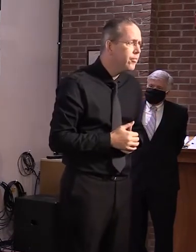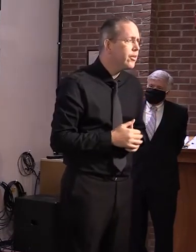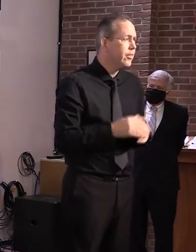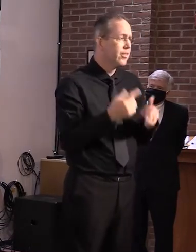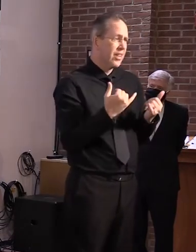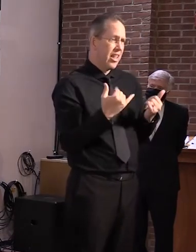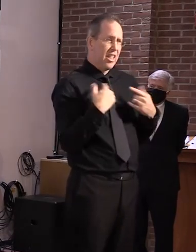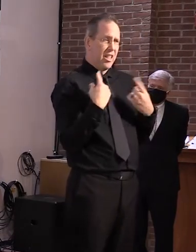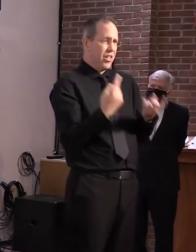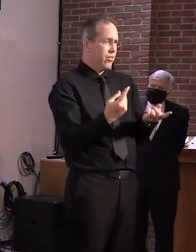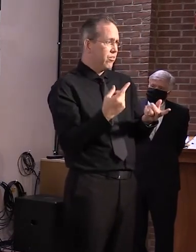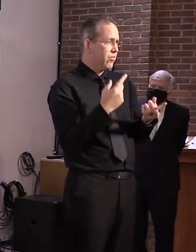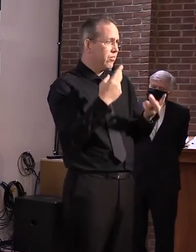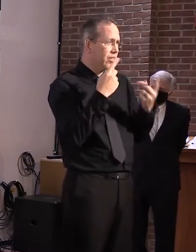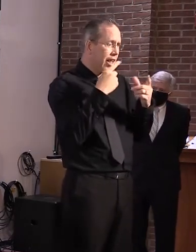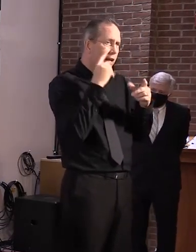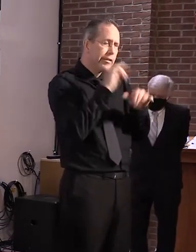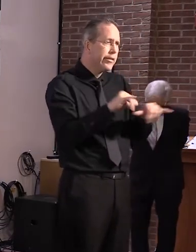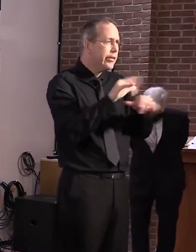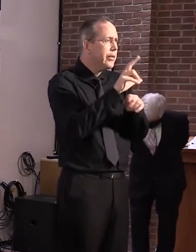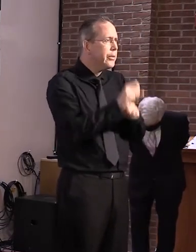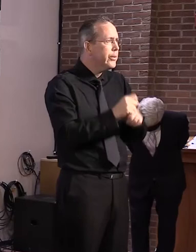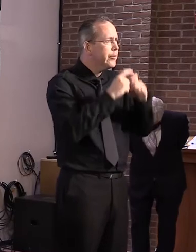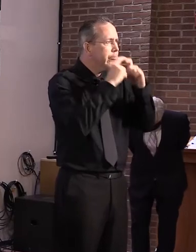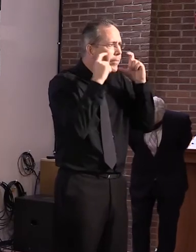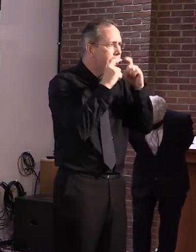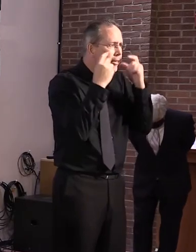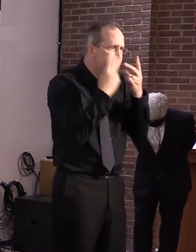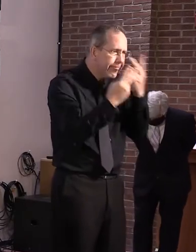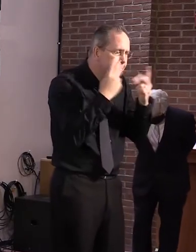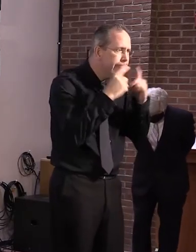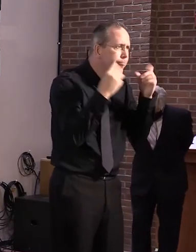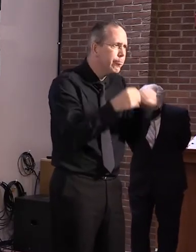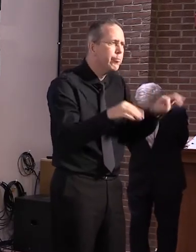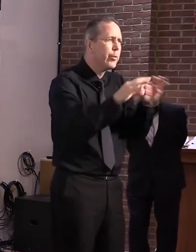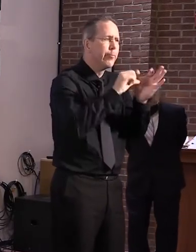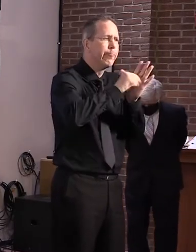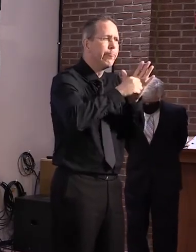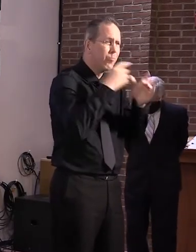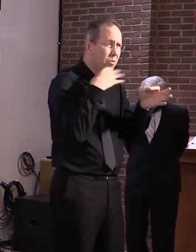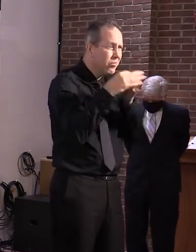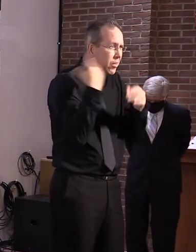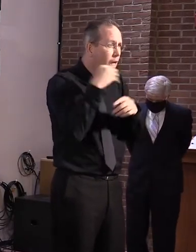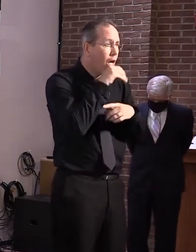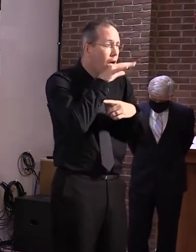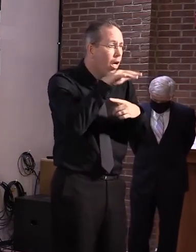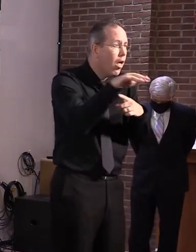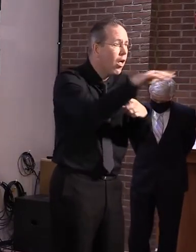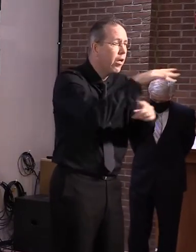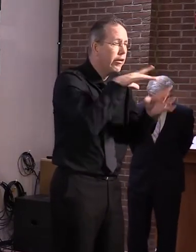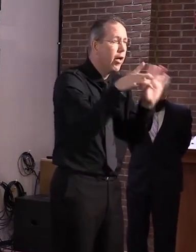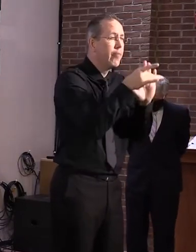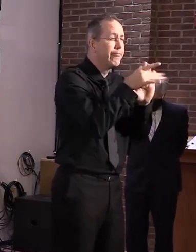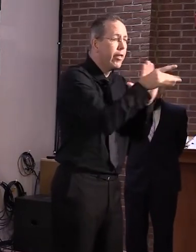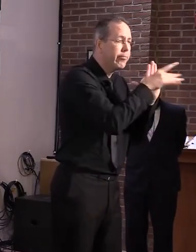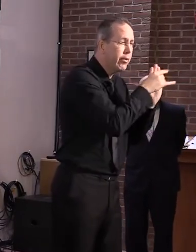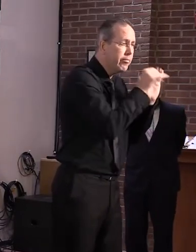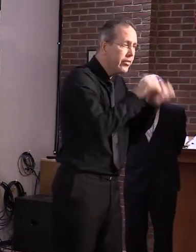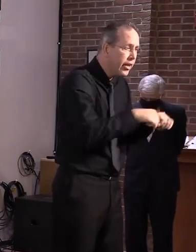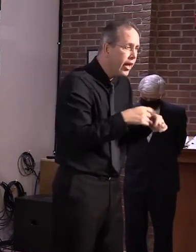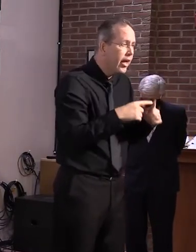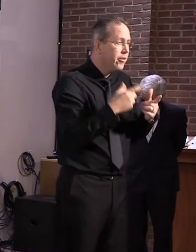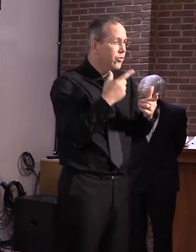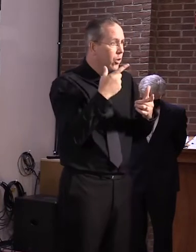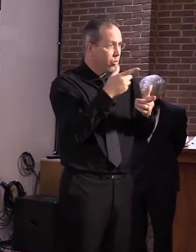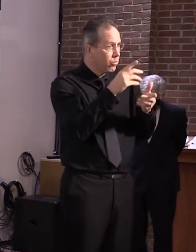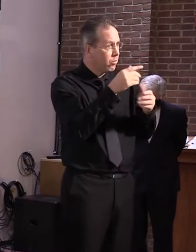and it's important that we all do this, and it's important for our students, as college students, to understand it and do it. We